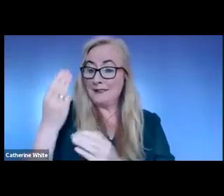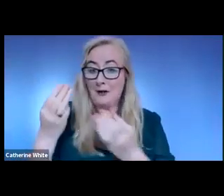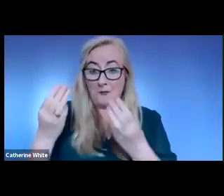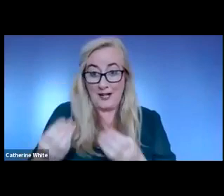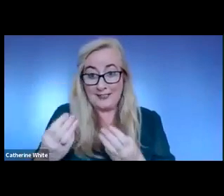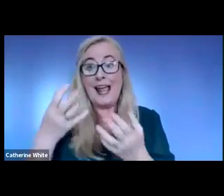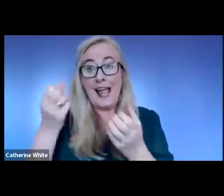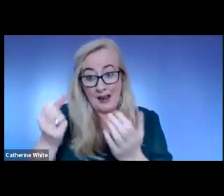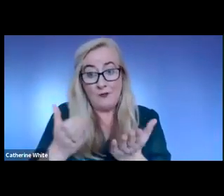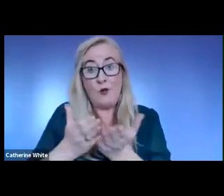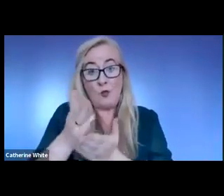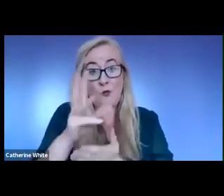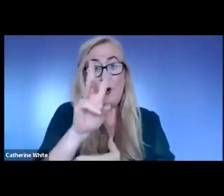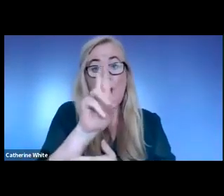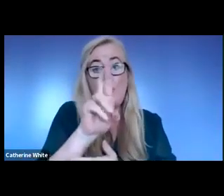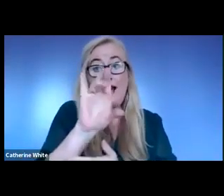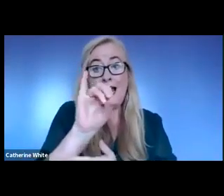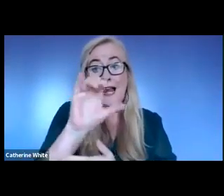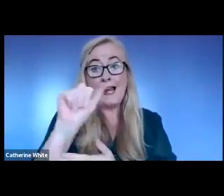the RIA's website.